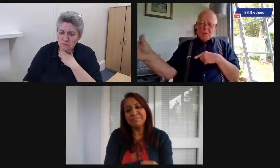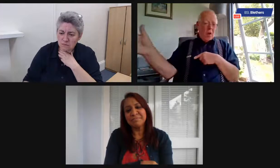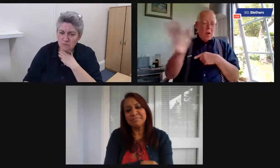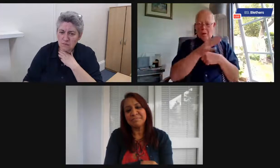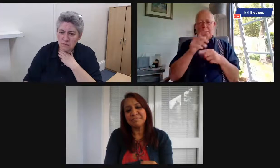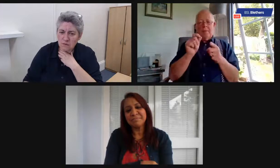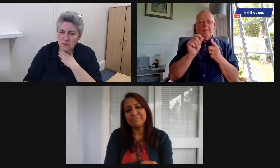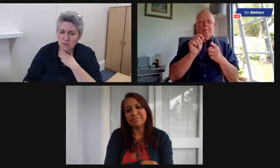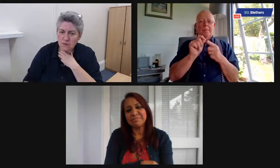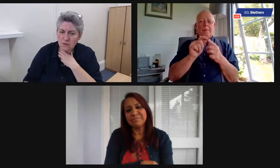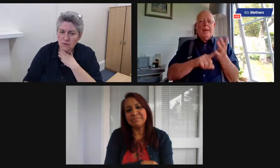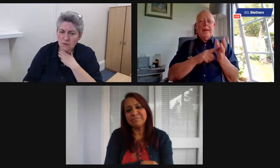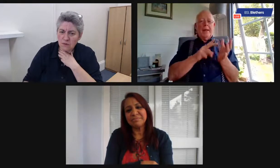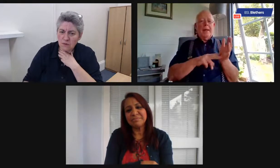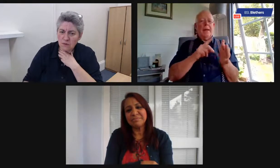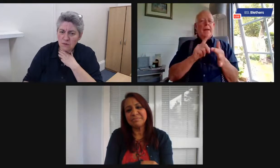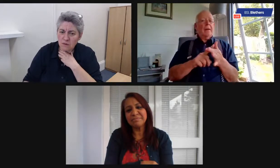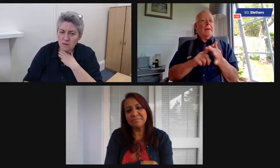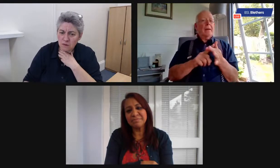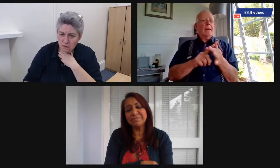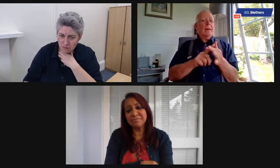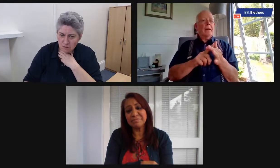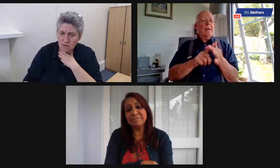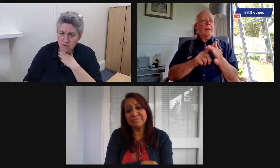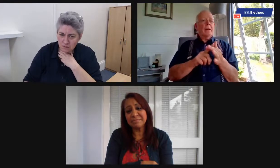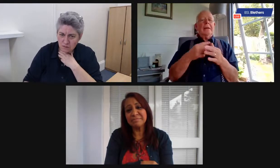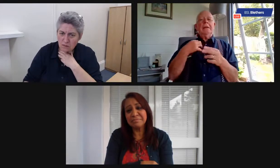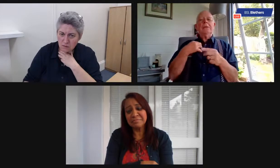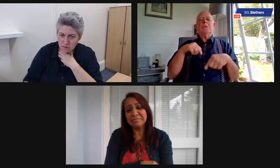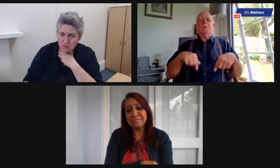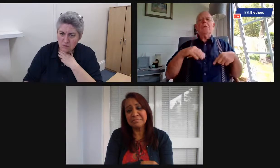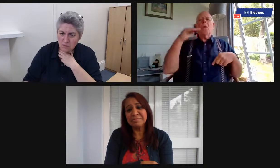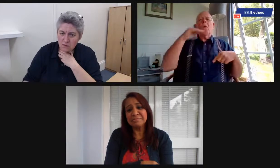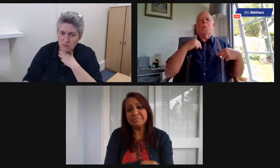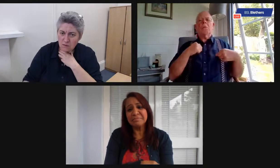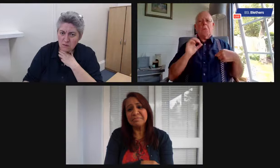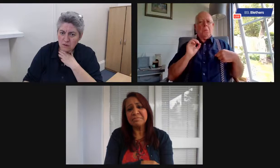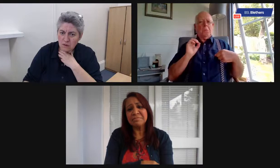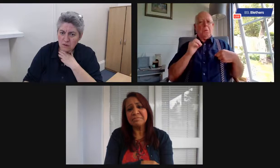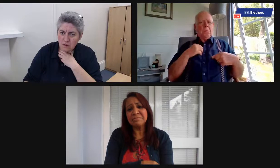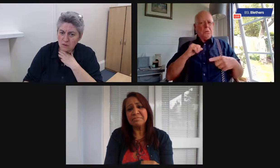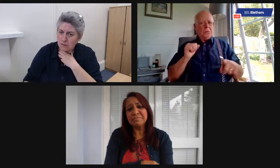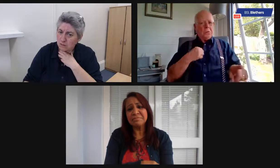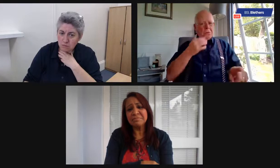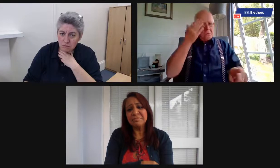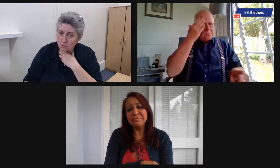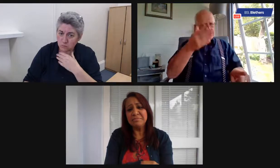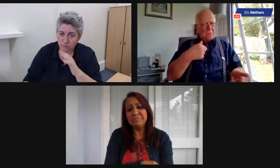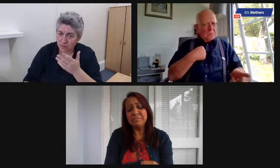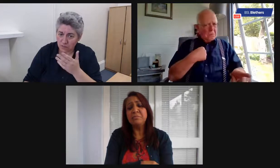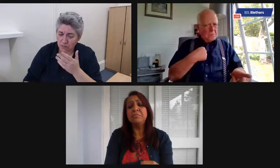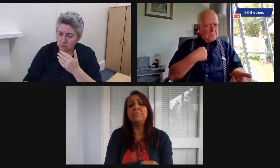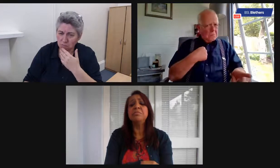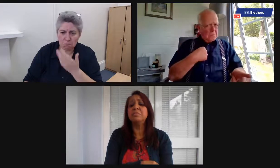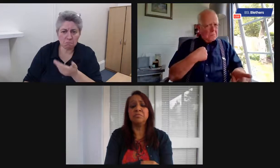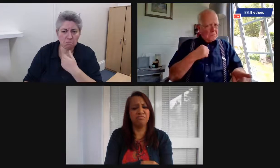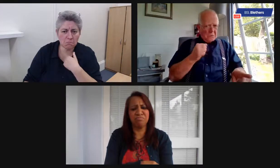of these along lining streets in London, and they'll all be plane trees. They're not so common in